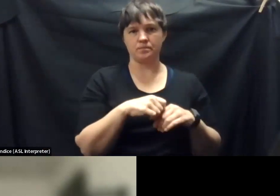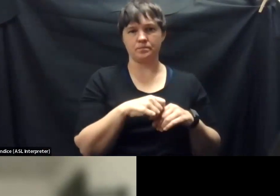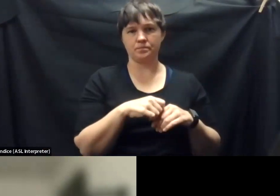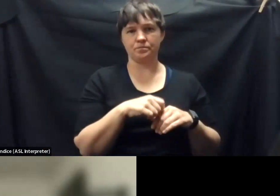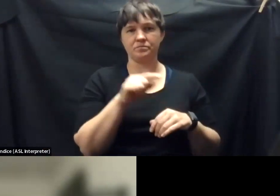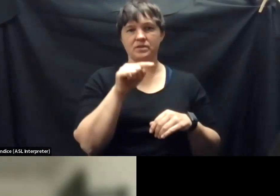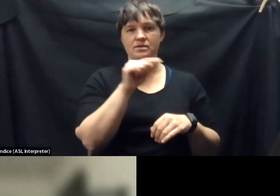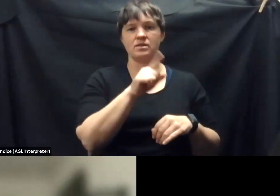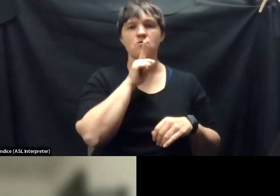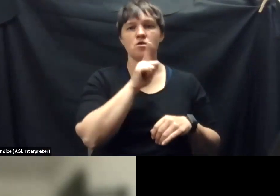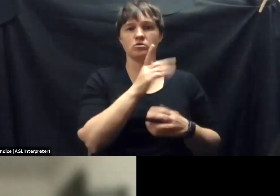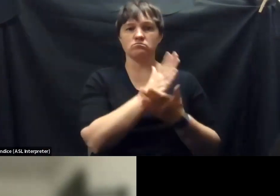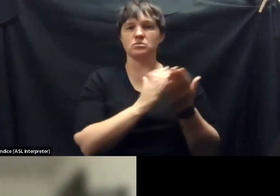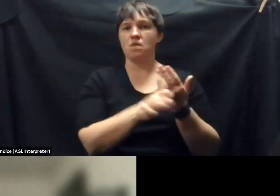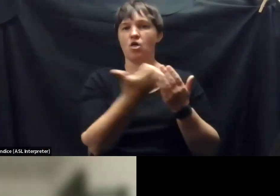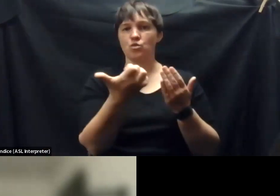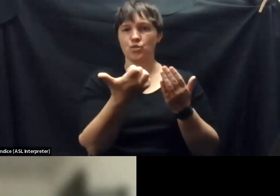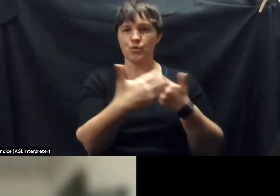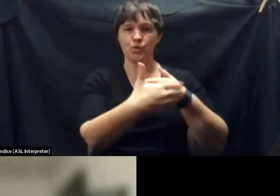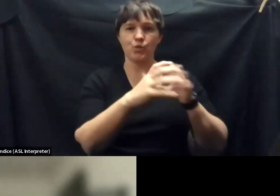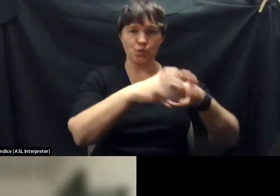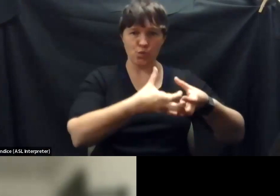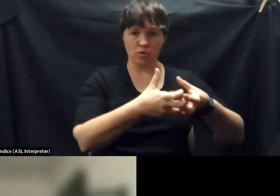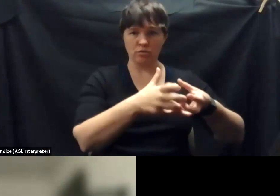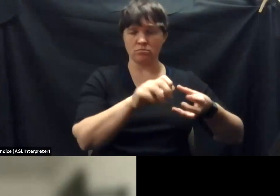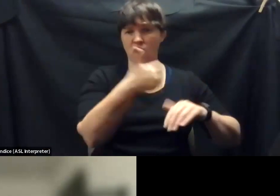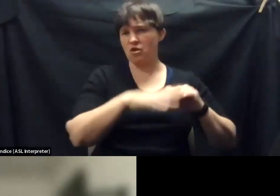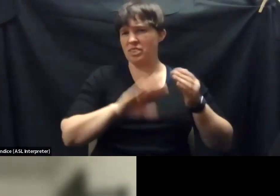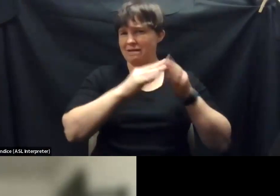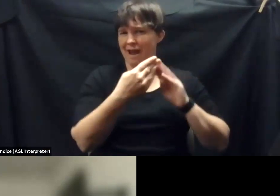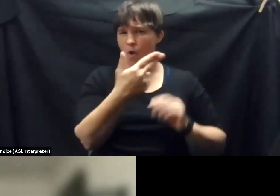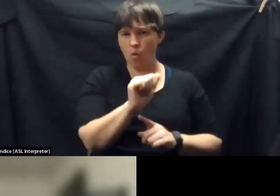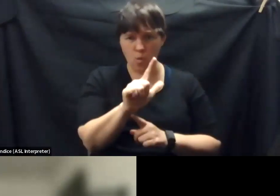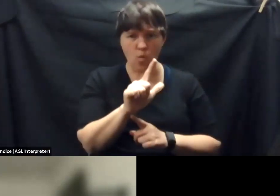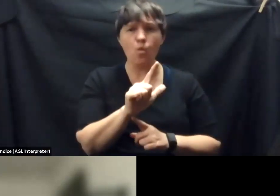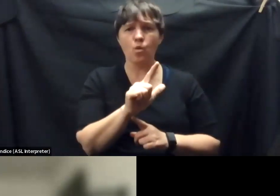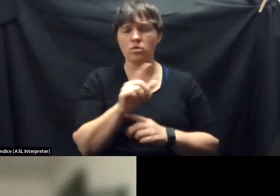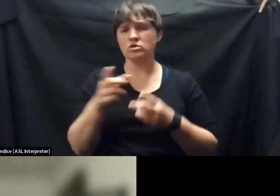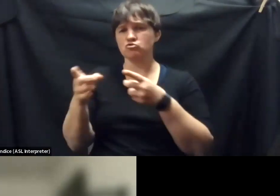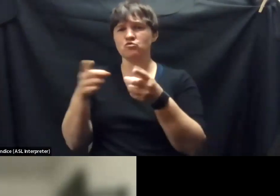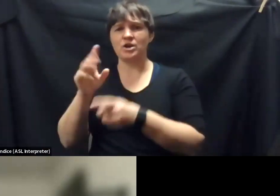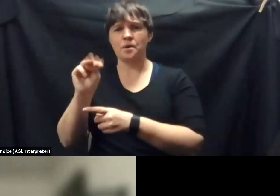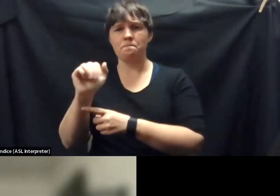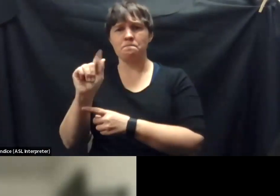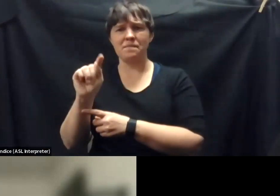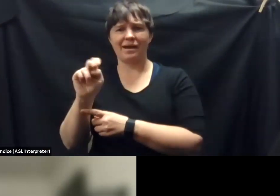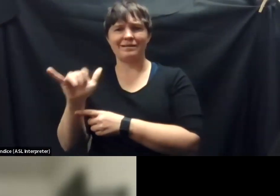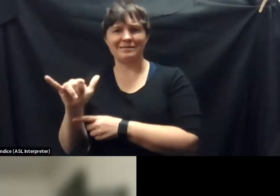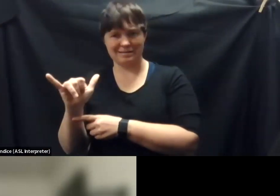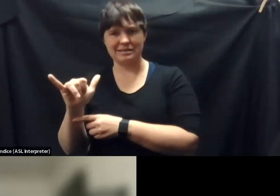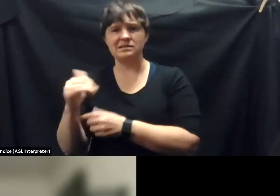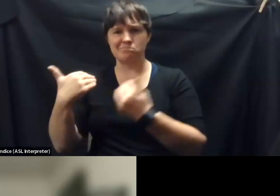there are some other groups besides the town hall that Director Matney's been holding, and